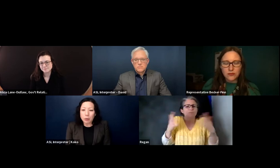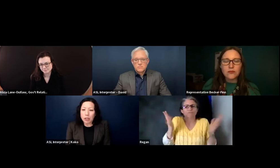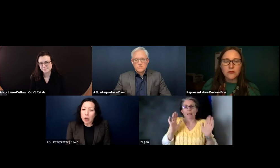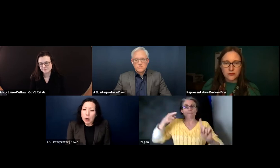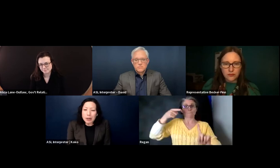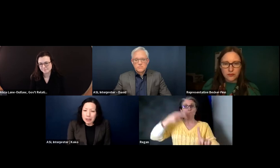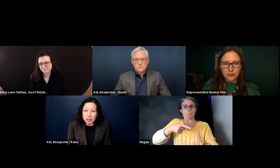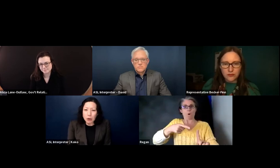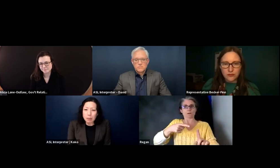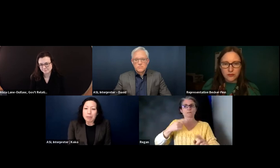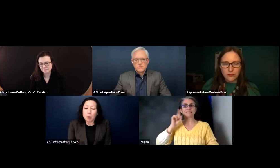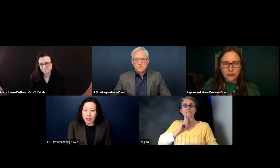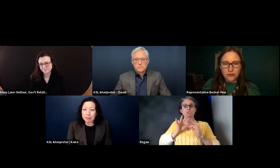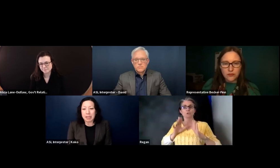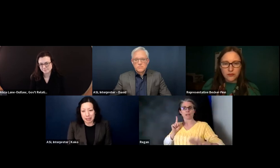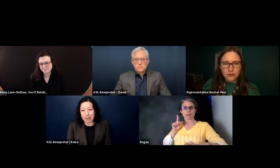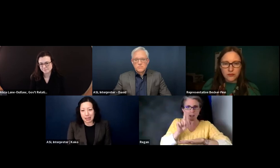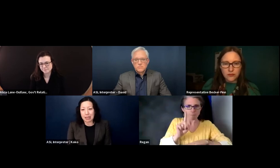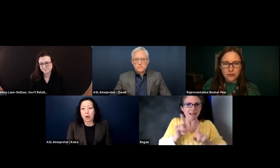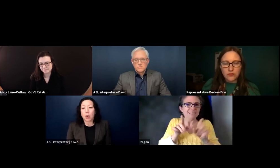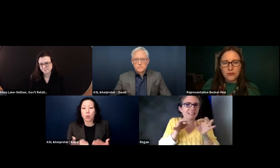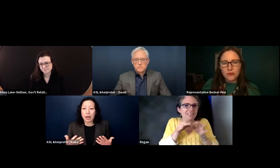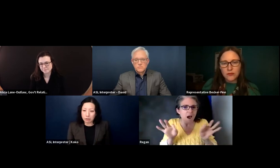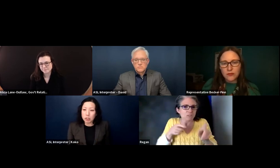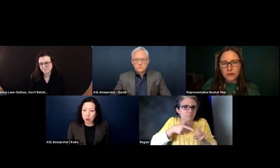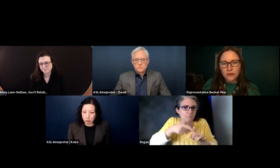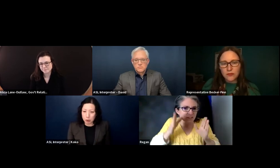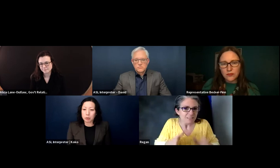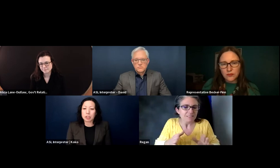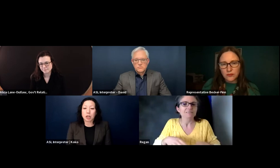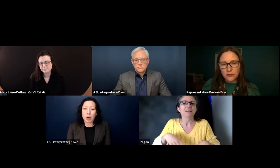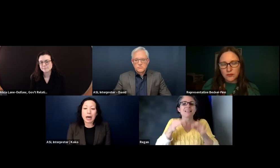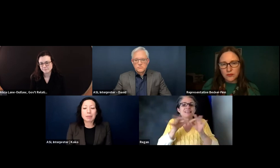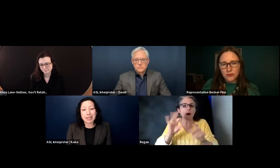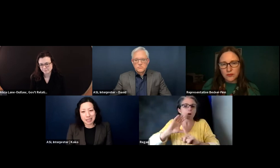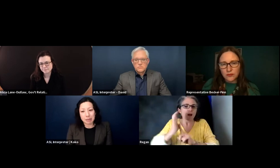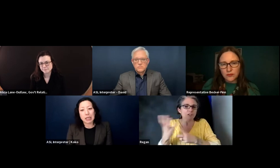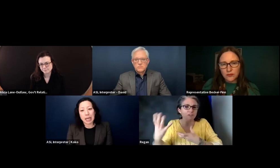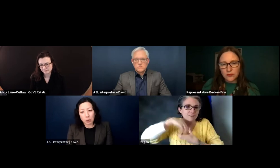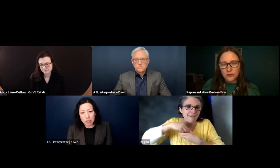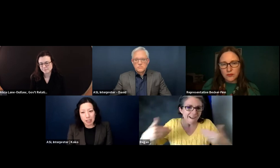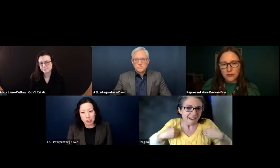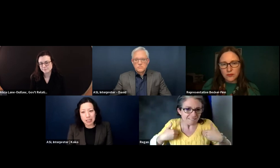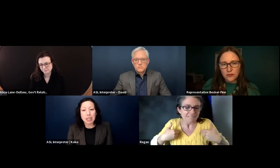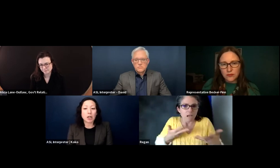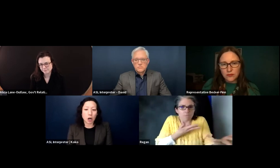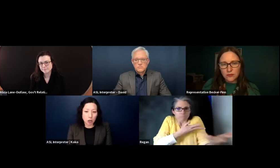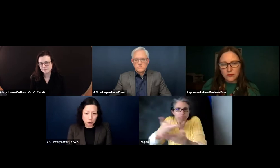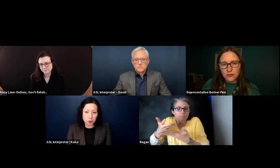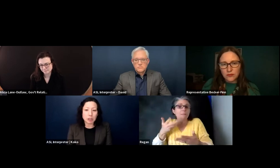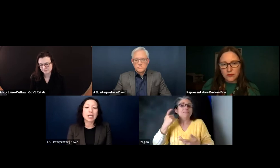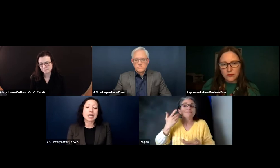coder or anyone. So my point being that whatever interpreter that would show up needs to be a language specialist,